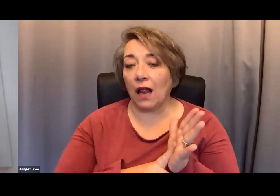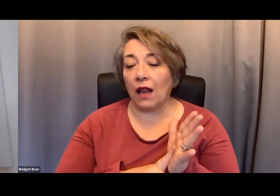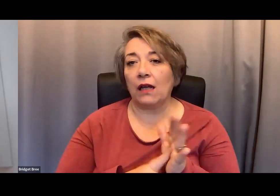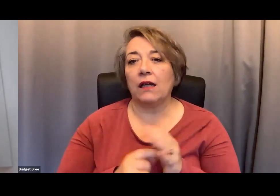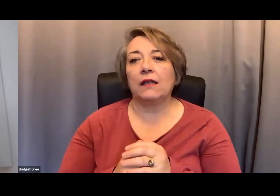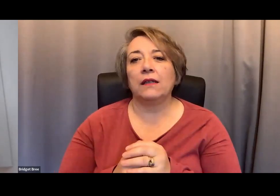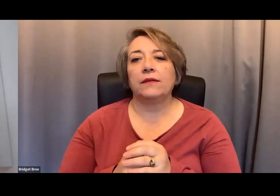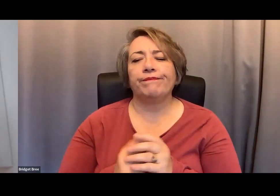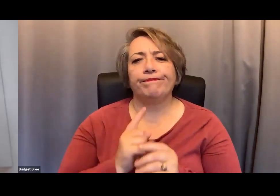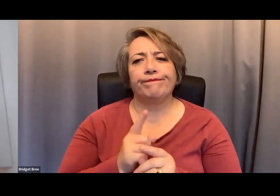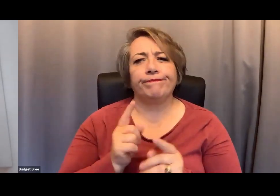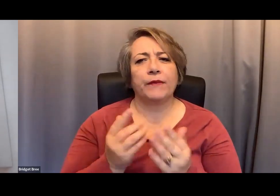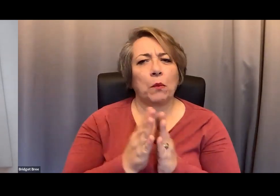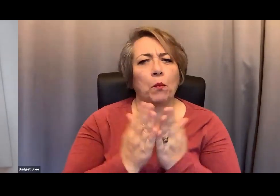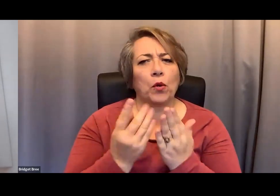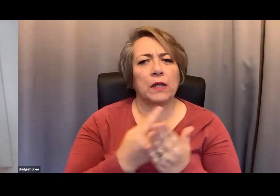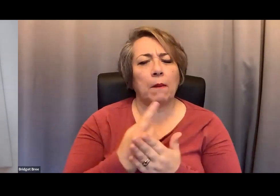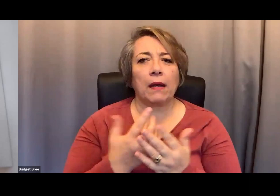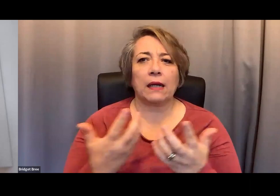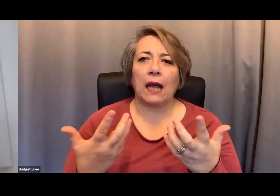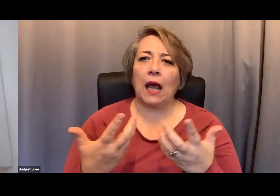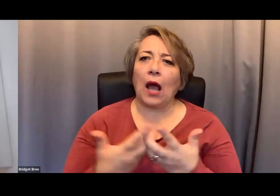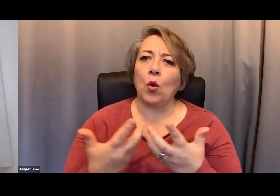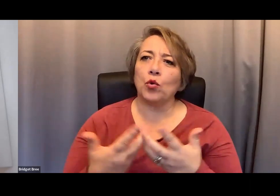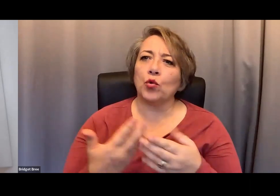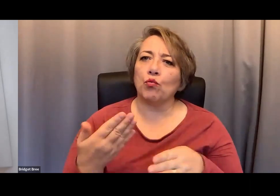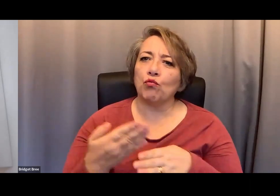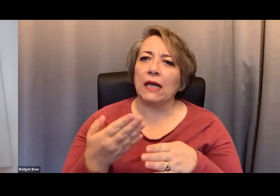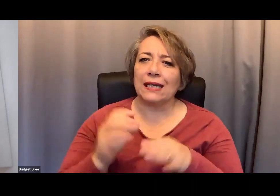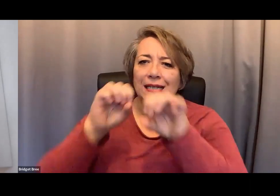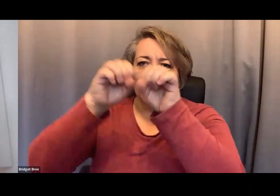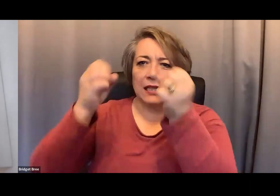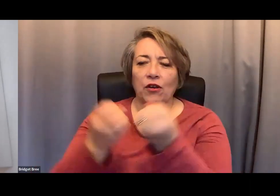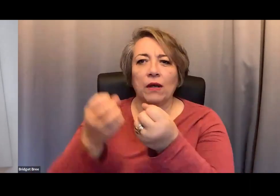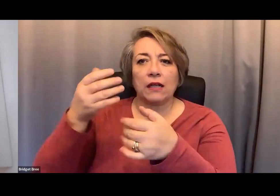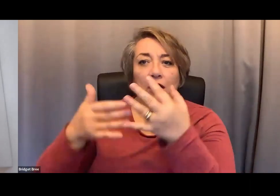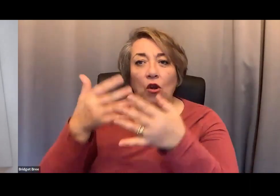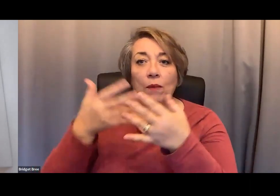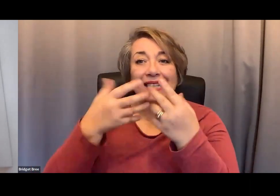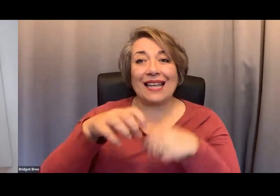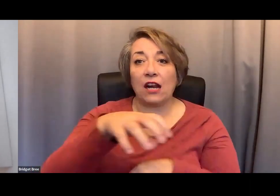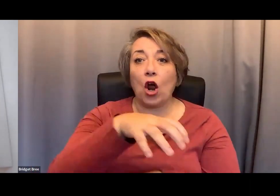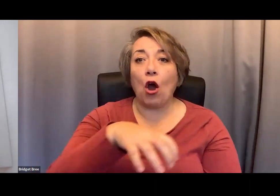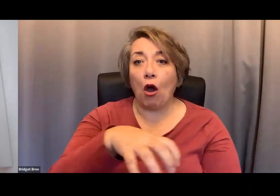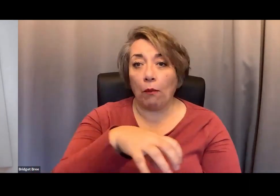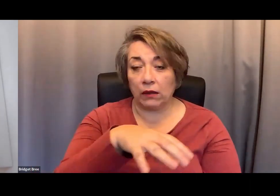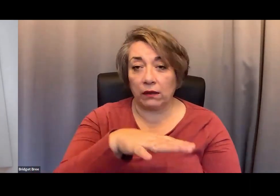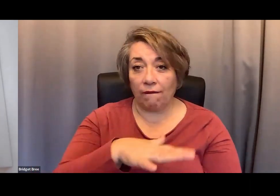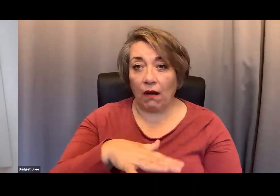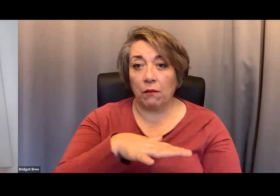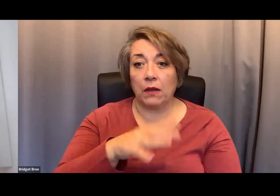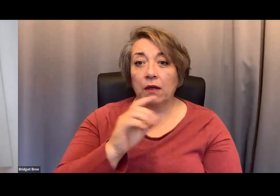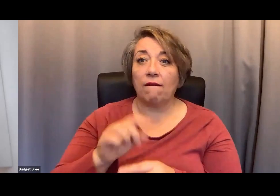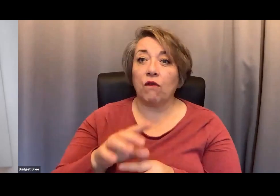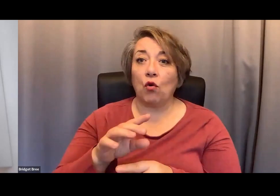and it's about how to practice the donut economics in an urban environment for a real estate